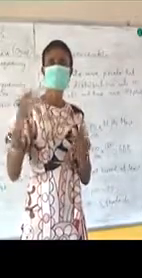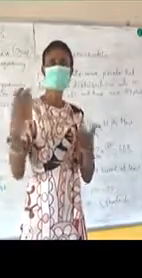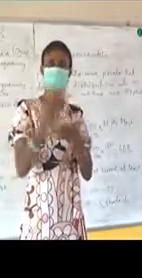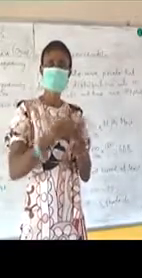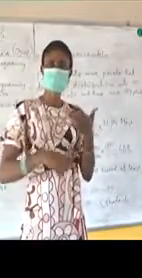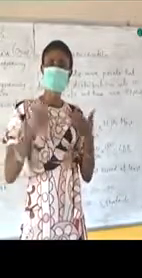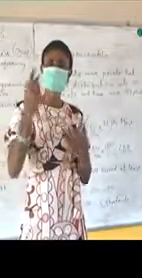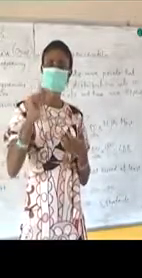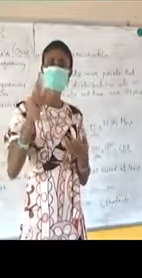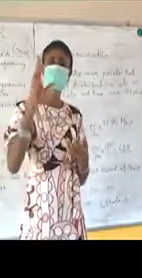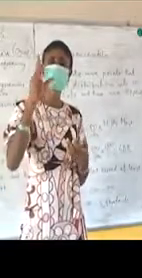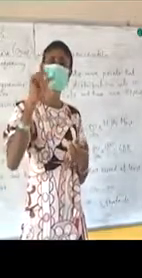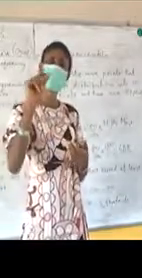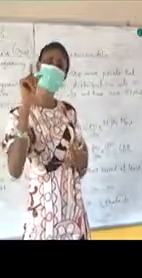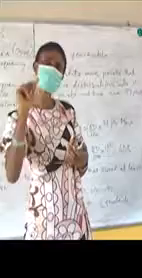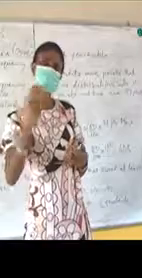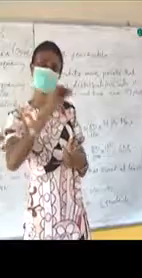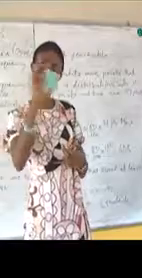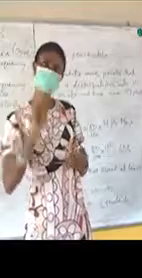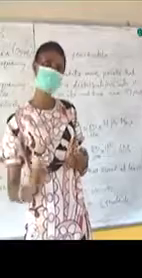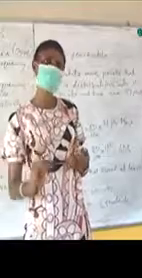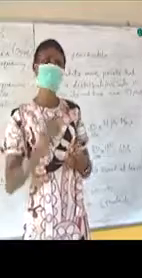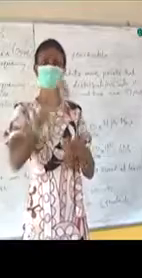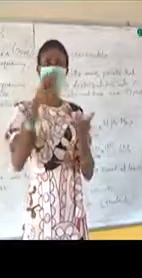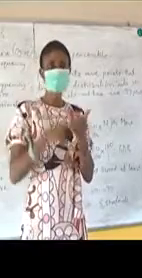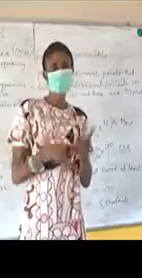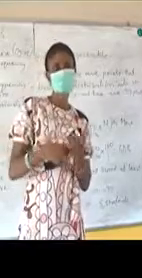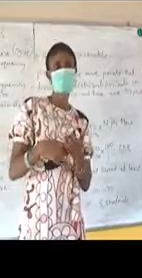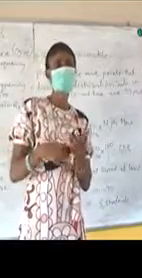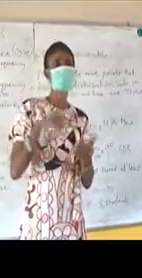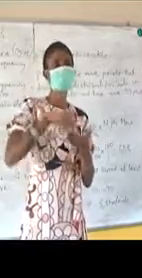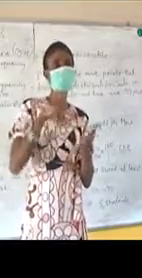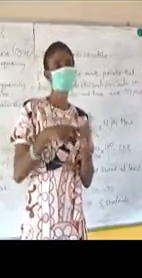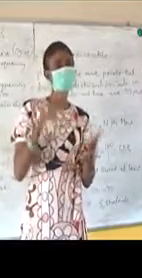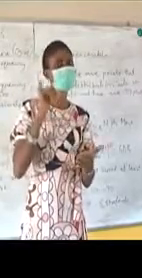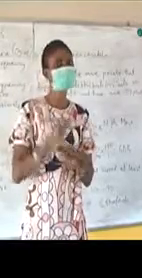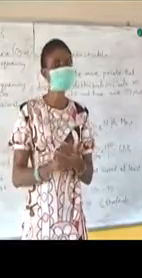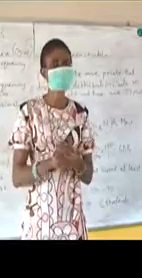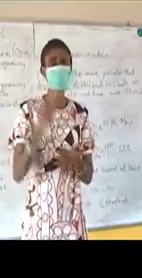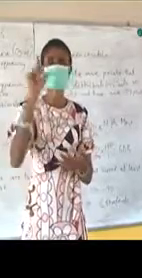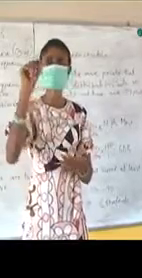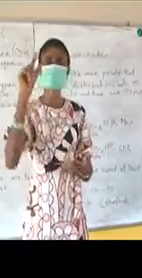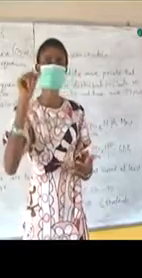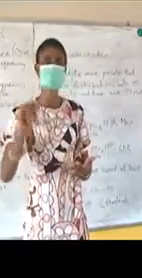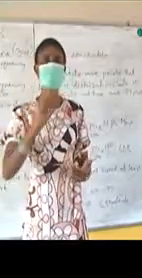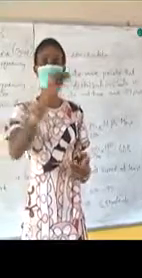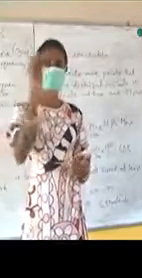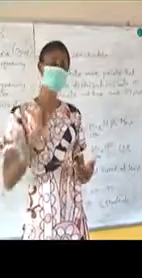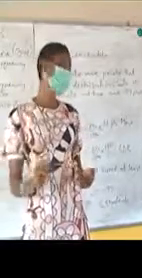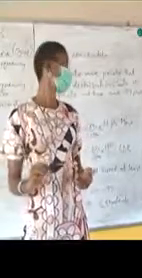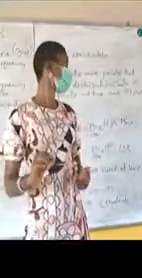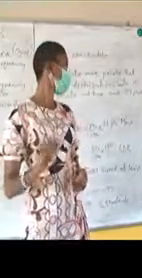20th percentile. What this one means is, this implies 20th percentile.